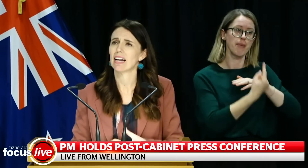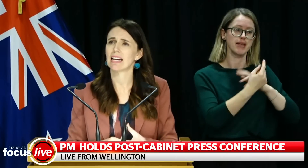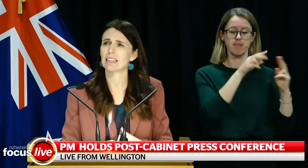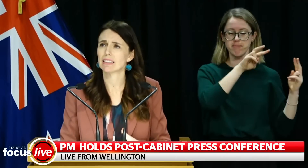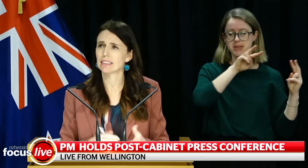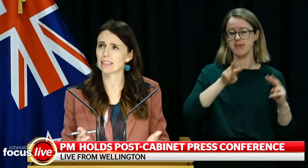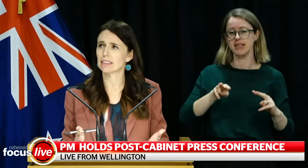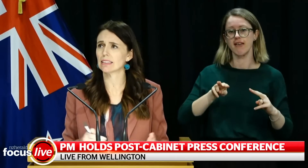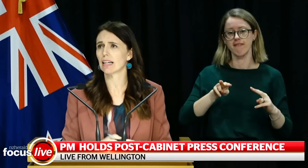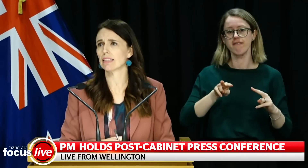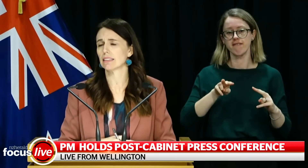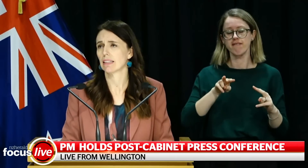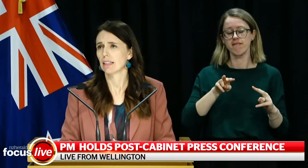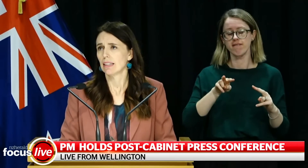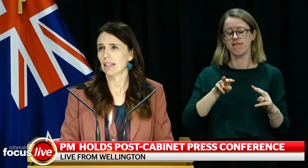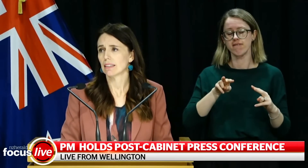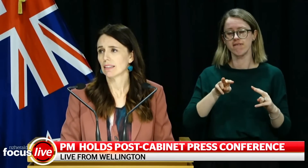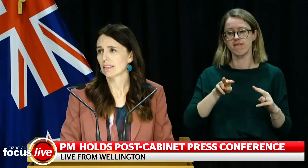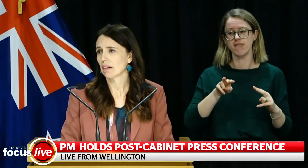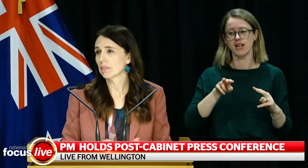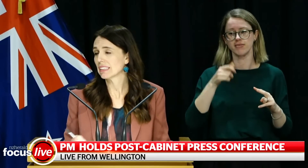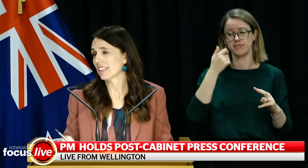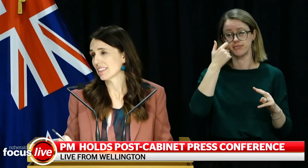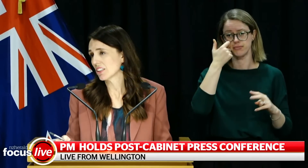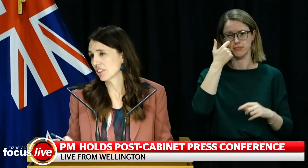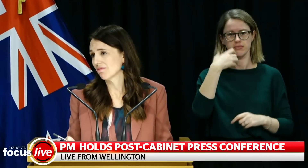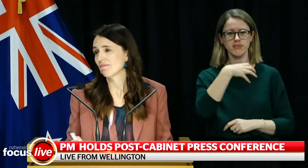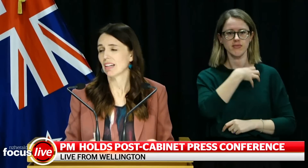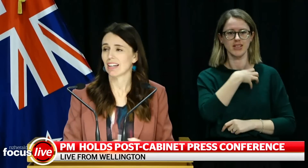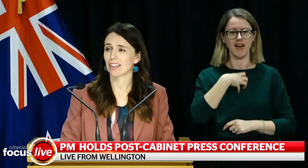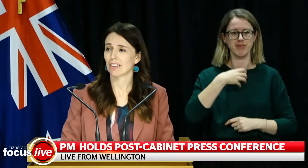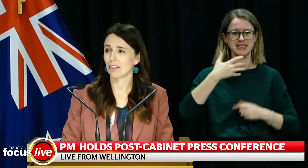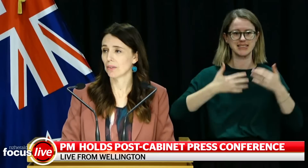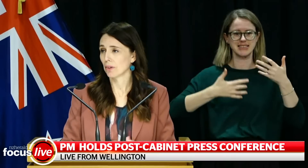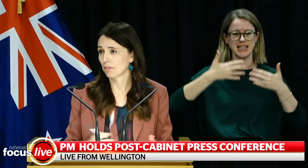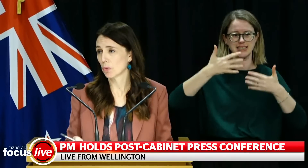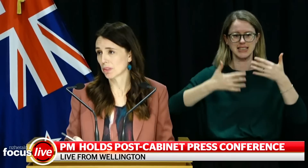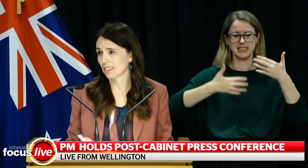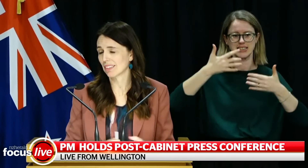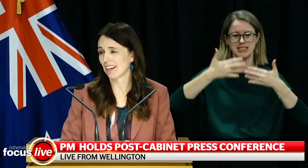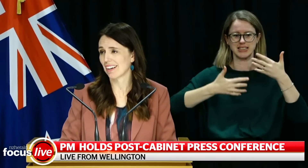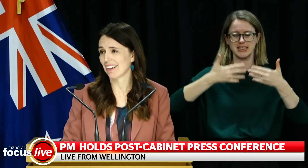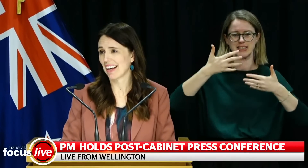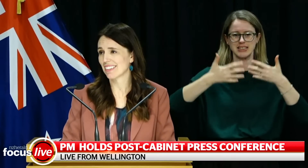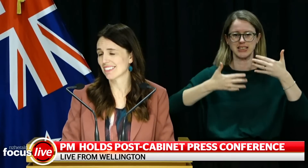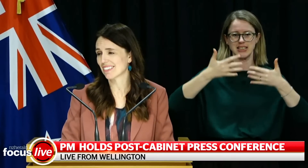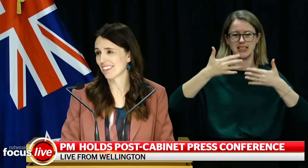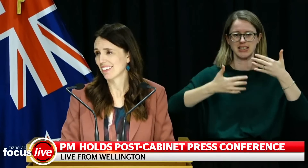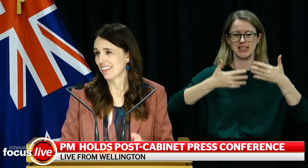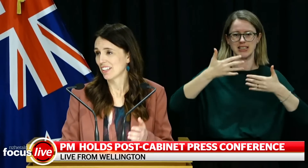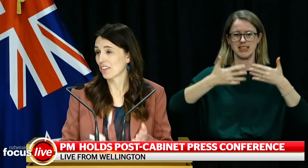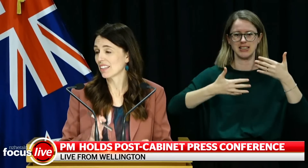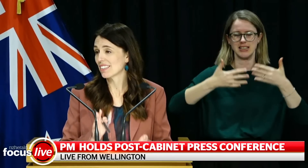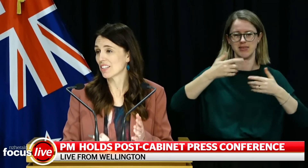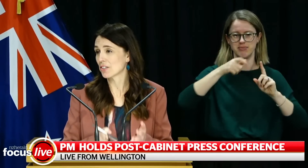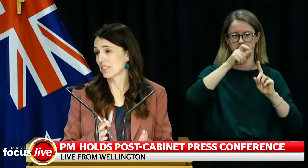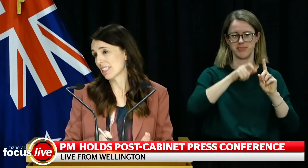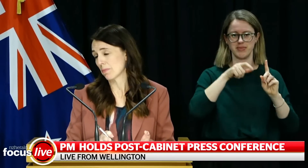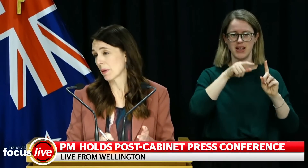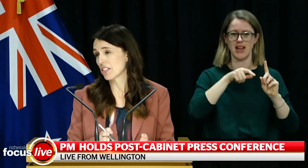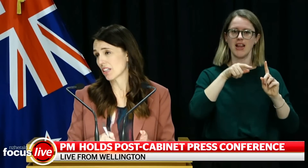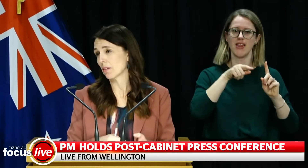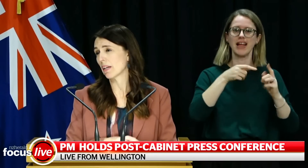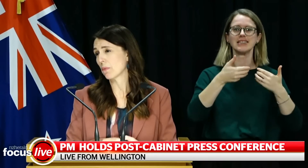insight in the sense that the government statistician, who of course has, that